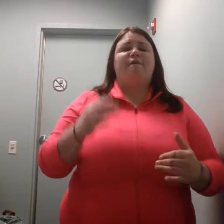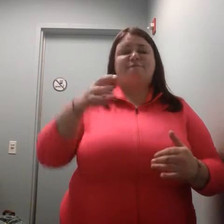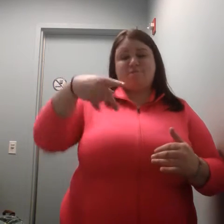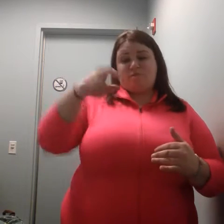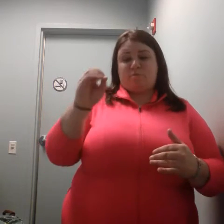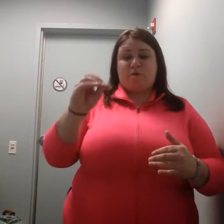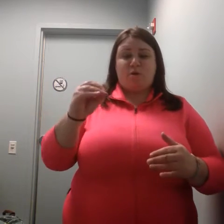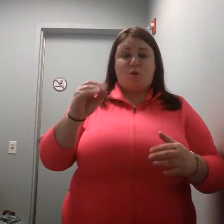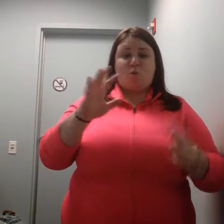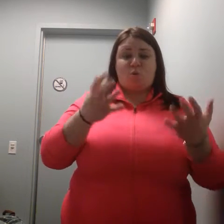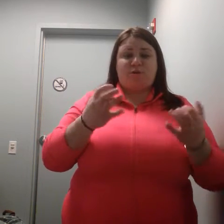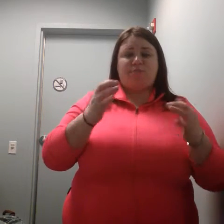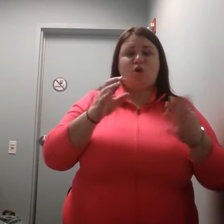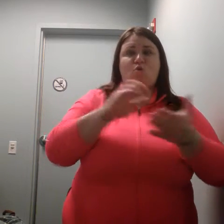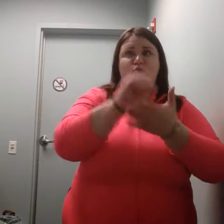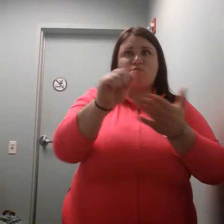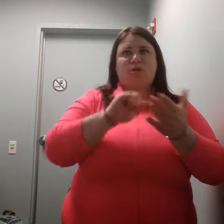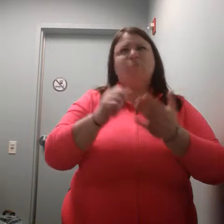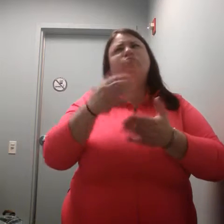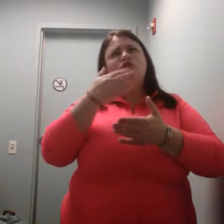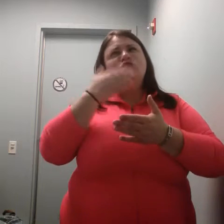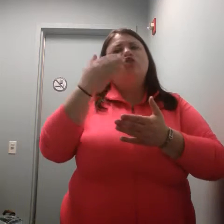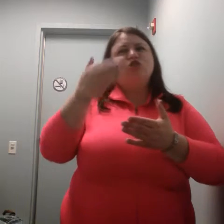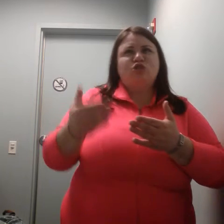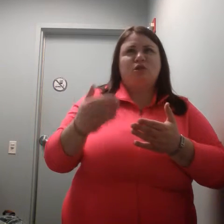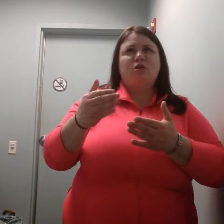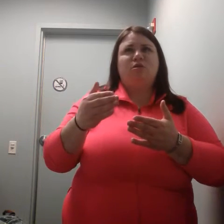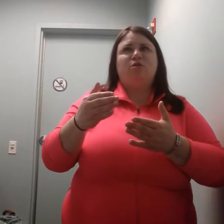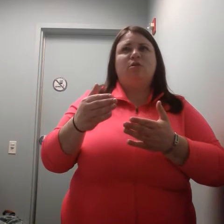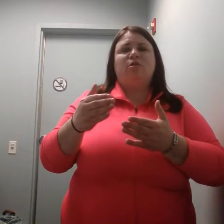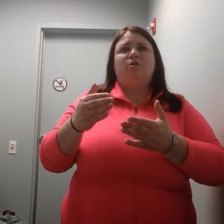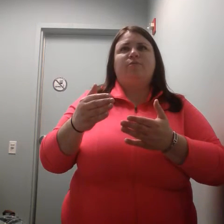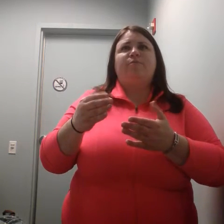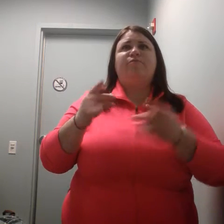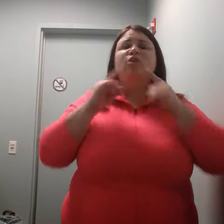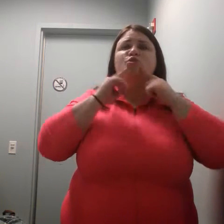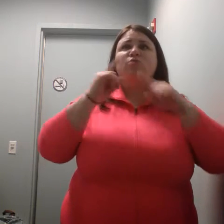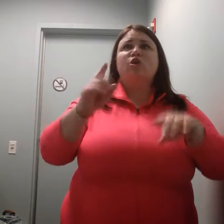she writes, and she's good at it. And as a result of that, what happens to her financially?